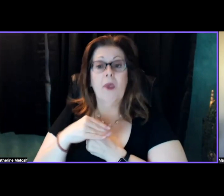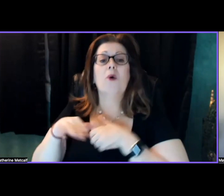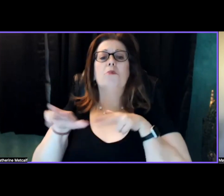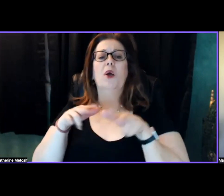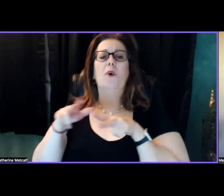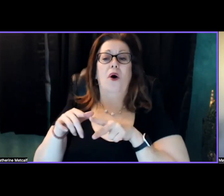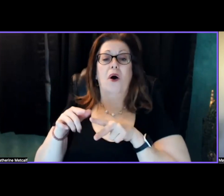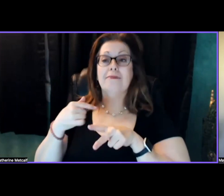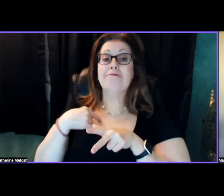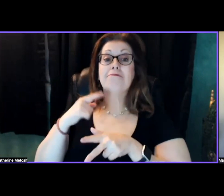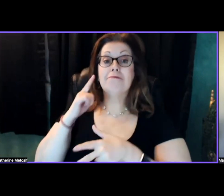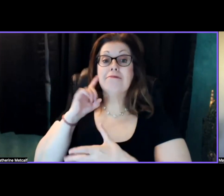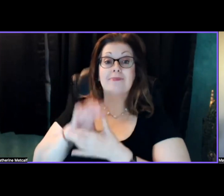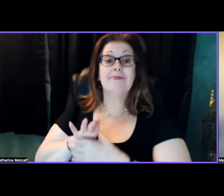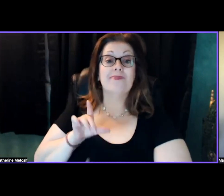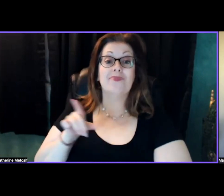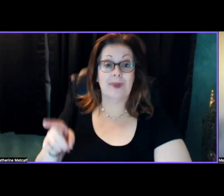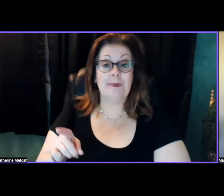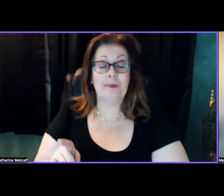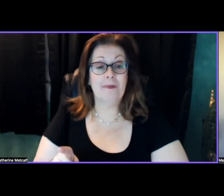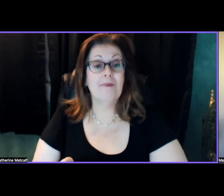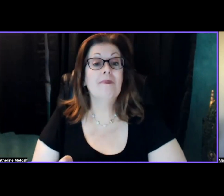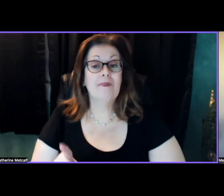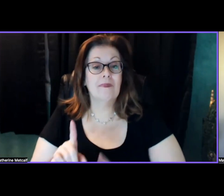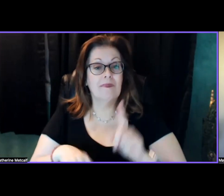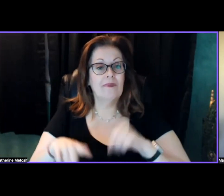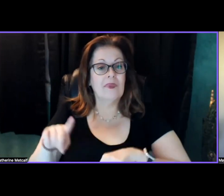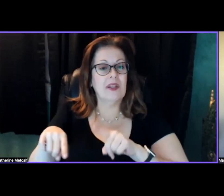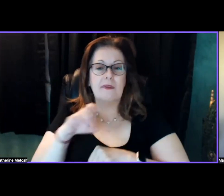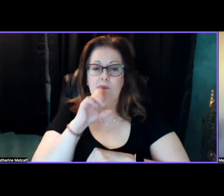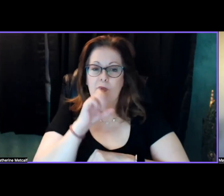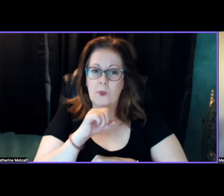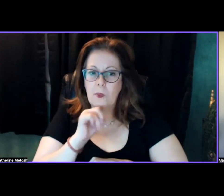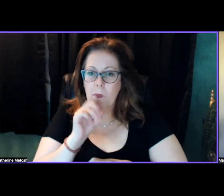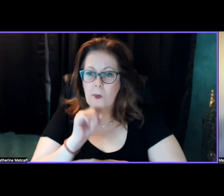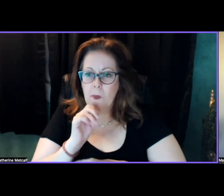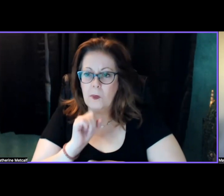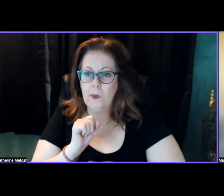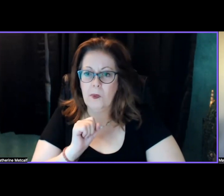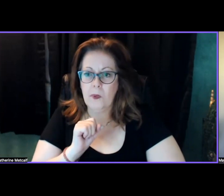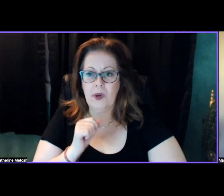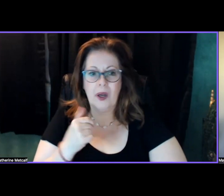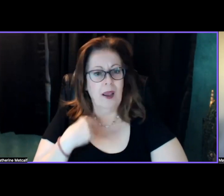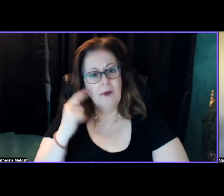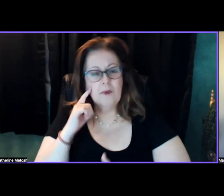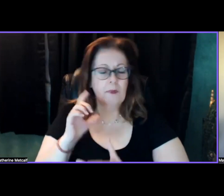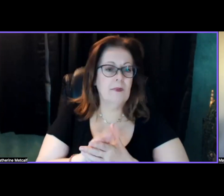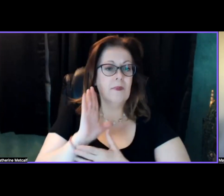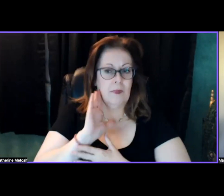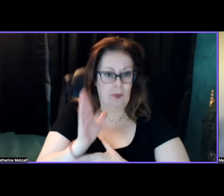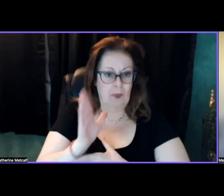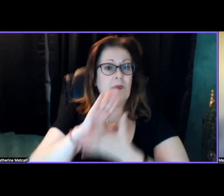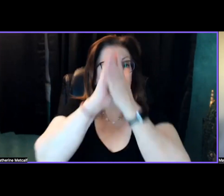screen cracks, we pour in jasmine rain, oranges. We peer back. I have a brittle conviction I will make a beautiful woman.